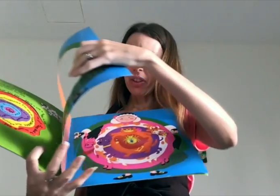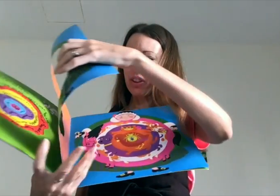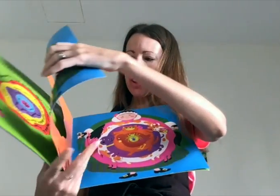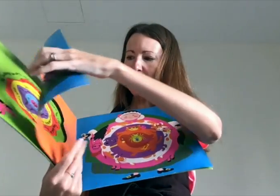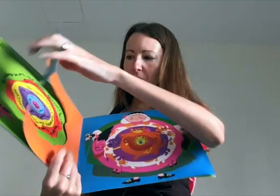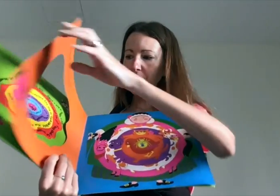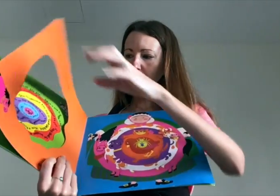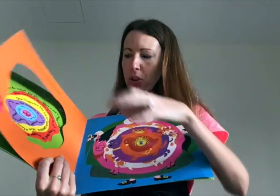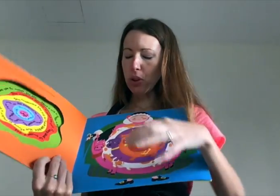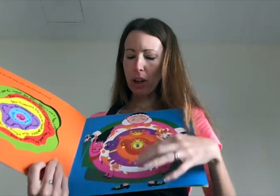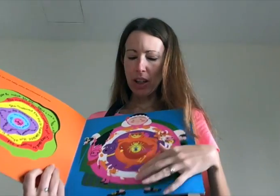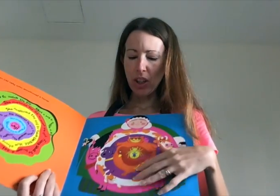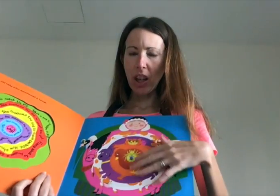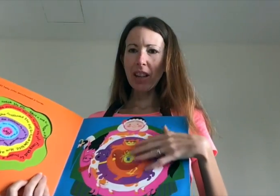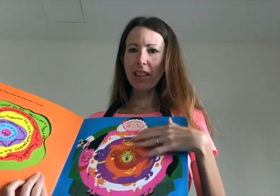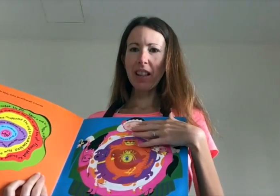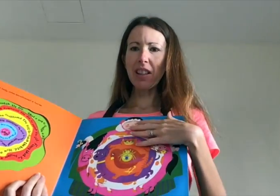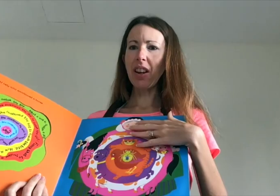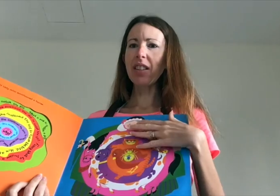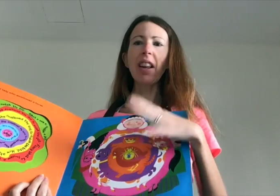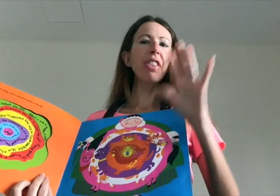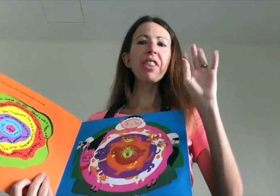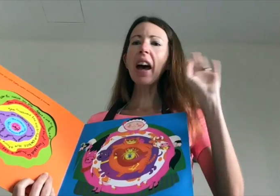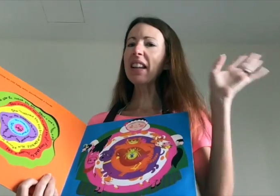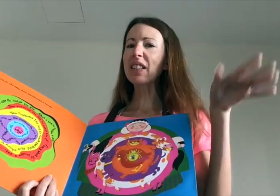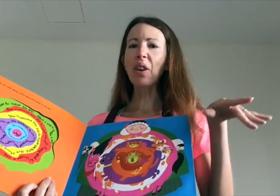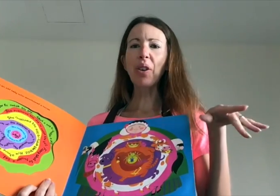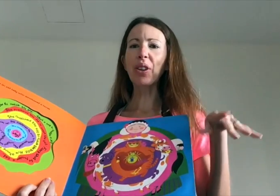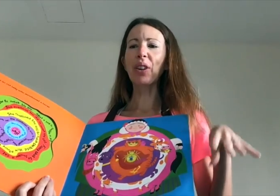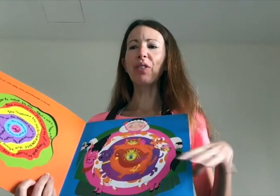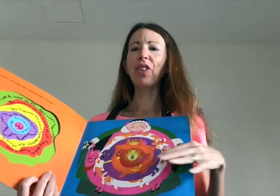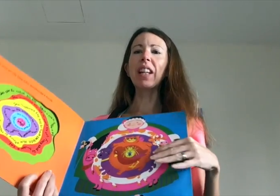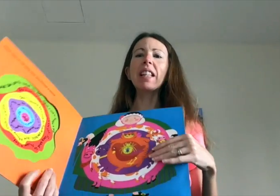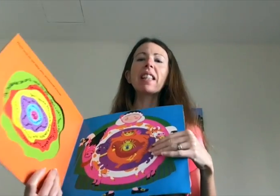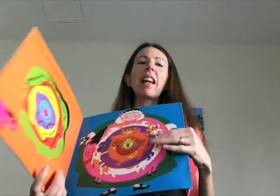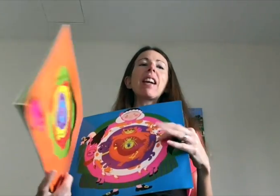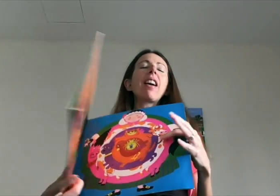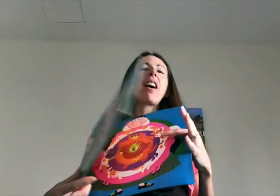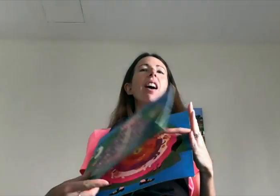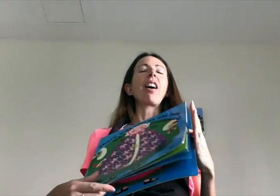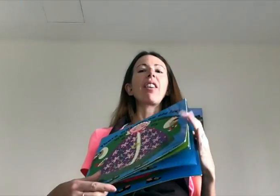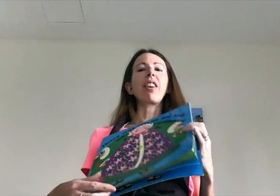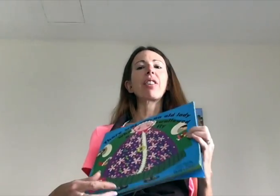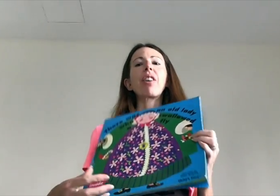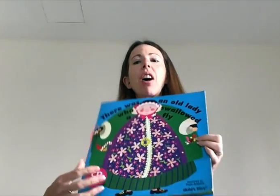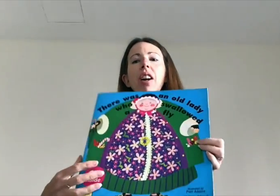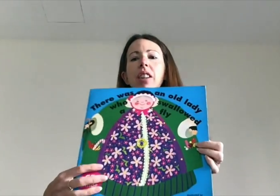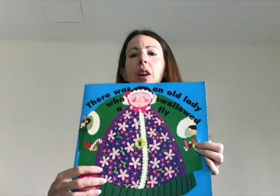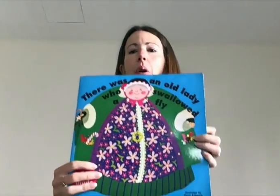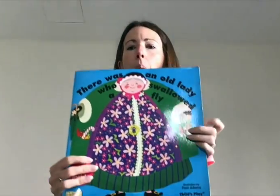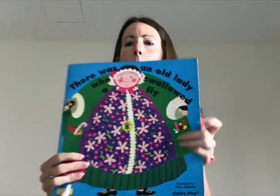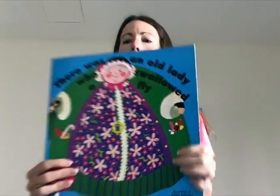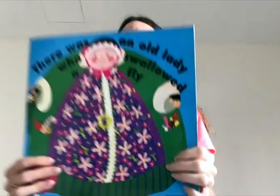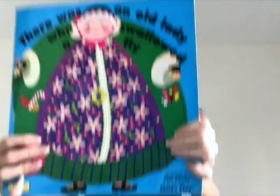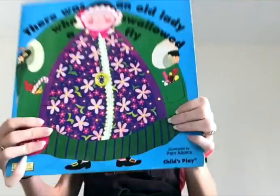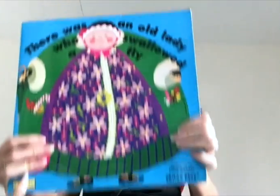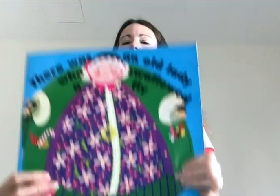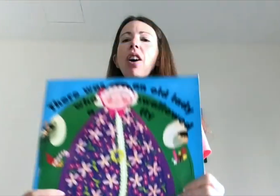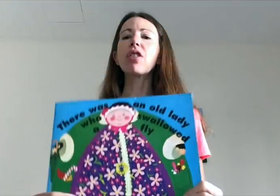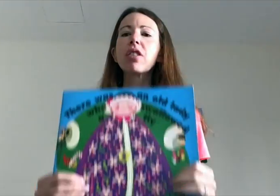Look at all those strange things inside her. That's not good for eating. And I thought, I know, we need to make her